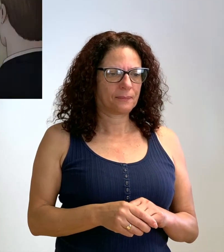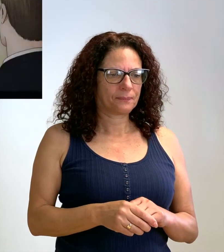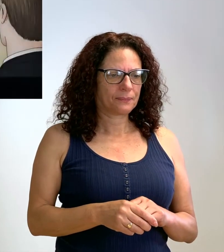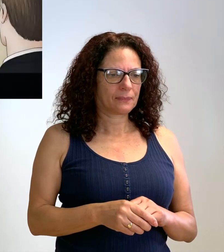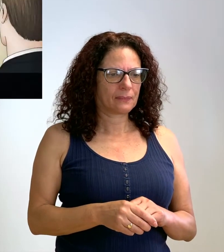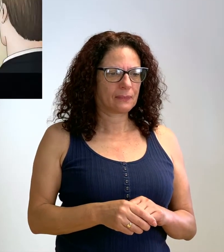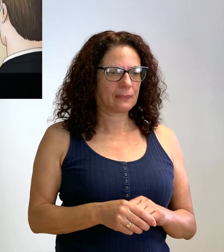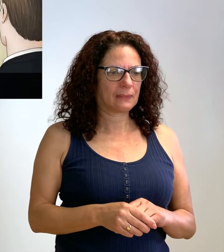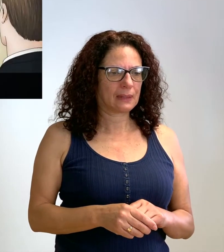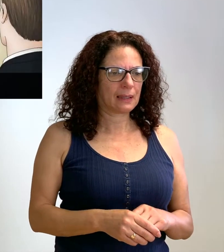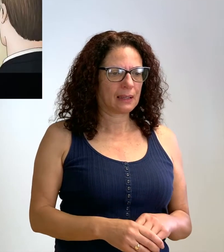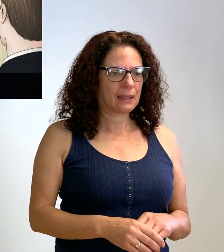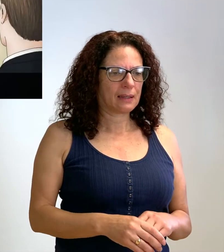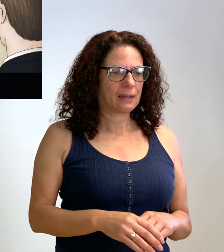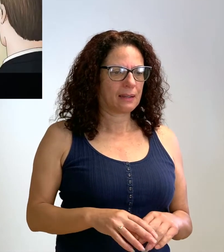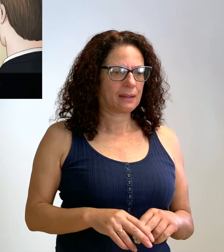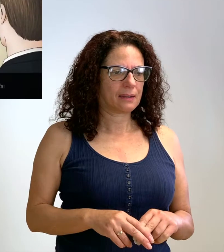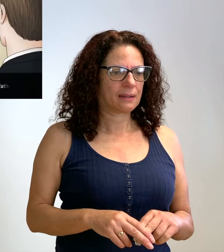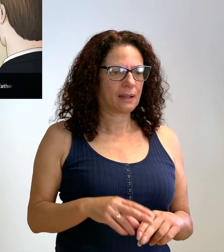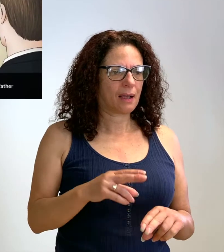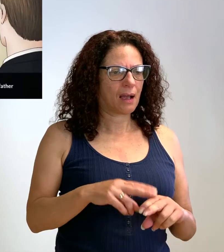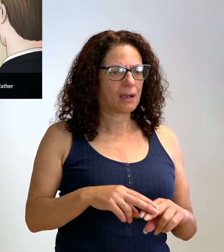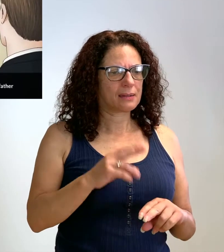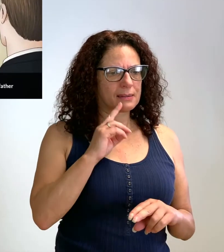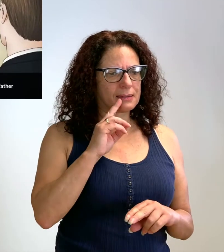"I did," responded his father.